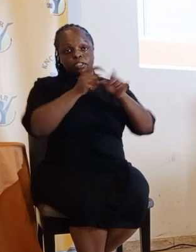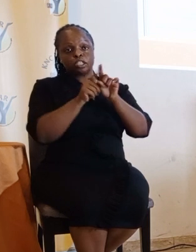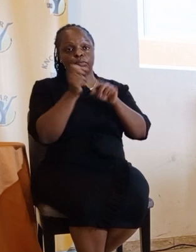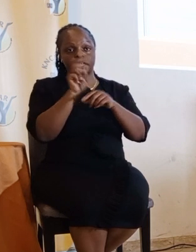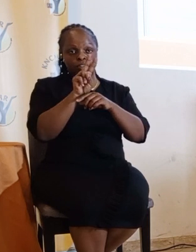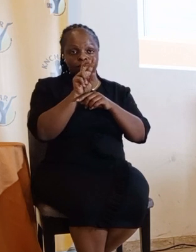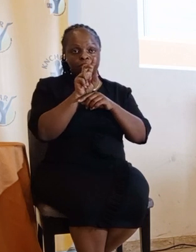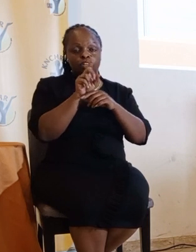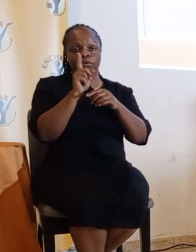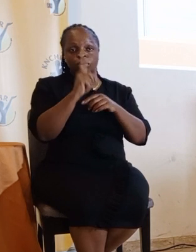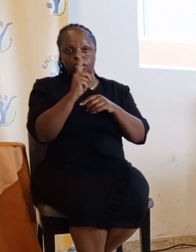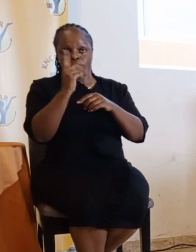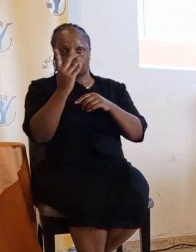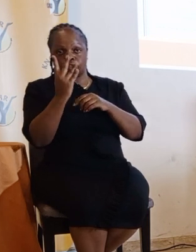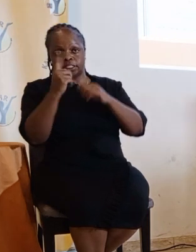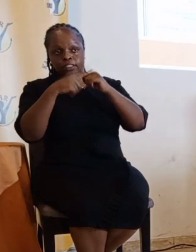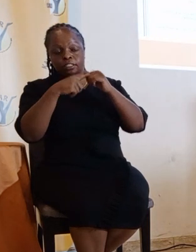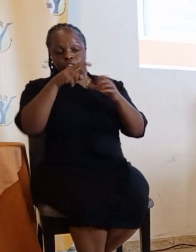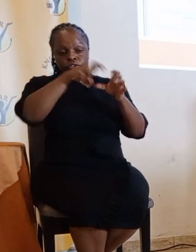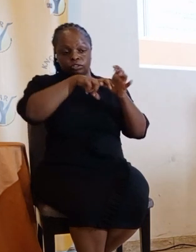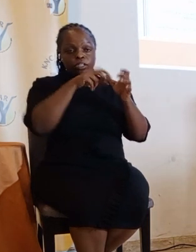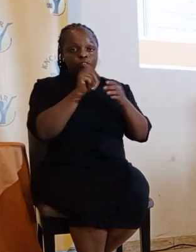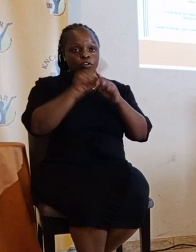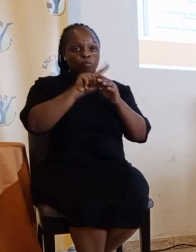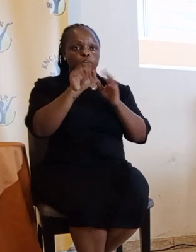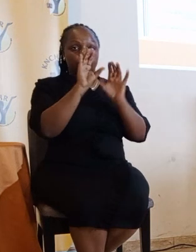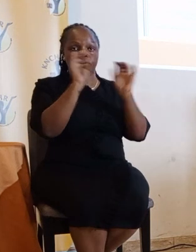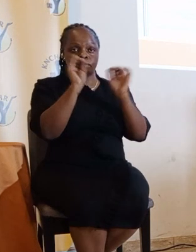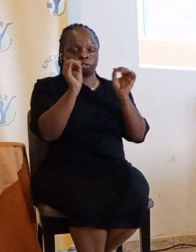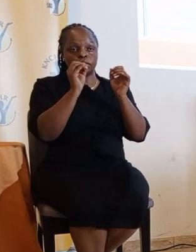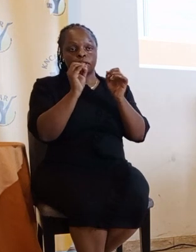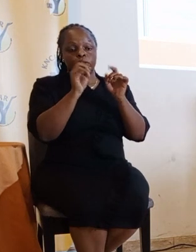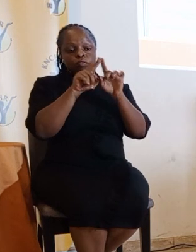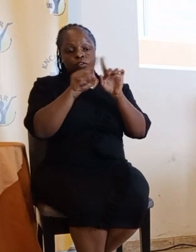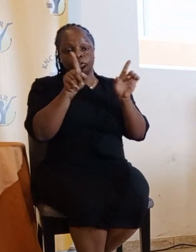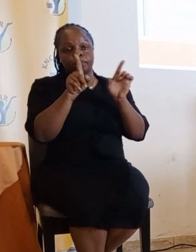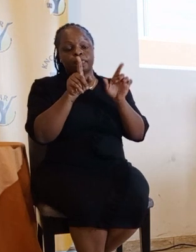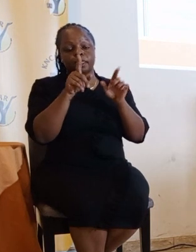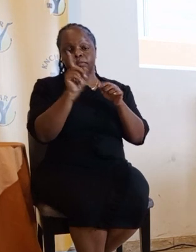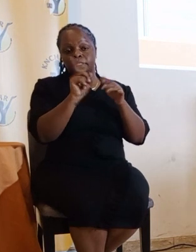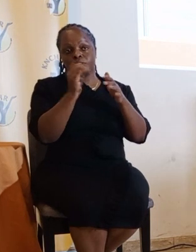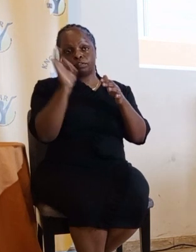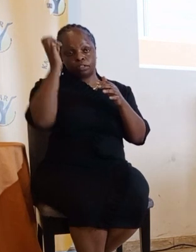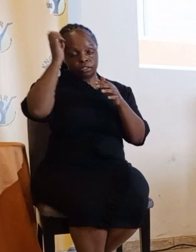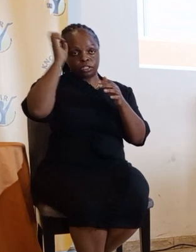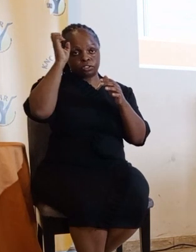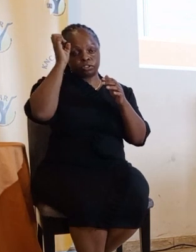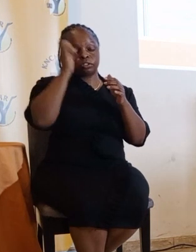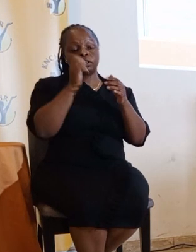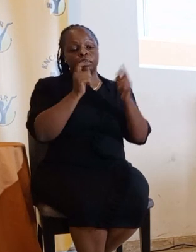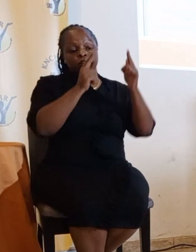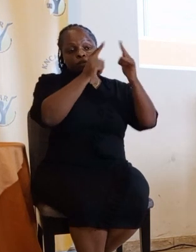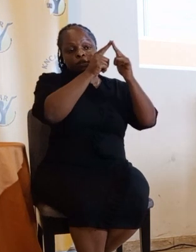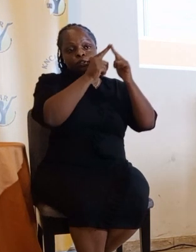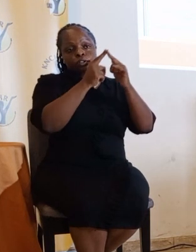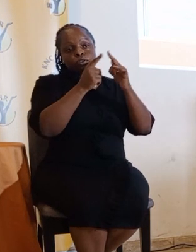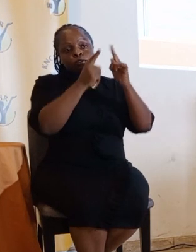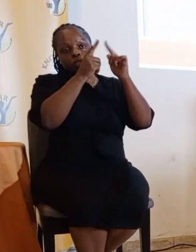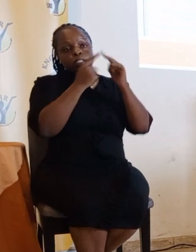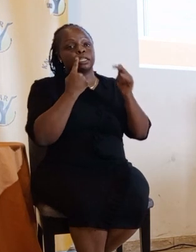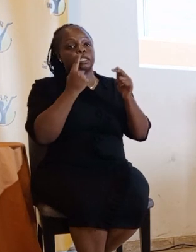111,046 did not join Form 1, despite the Ministry of Education's efforts towards 100% transition.